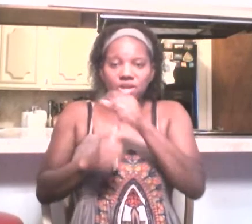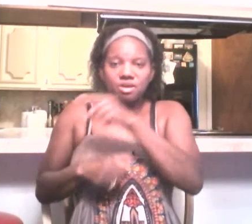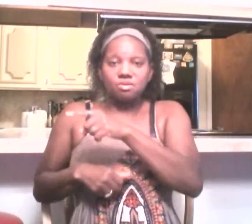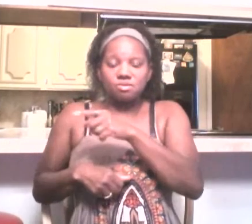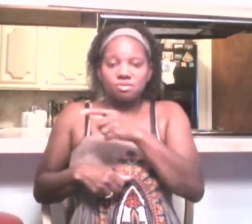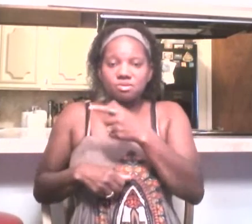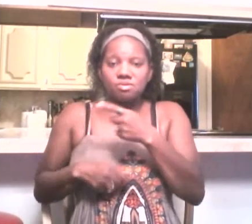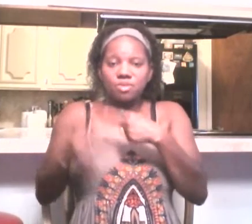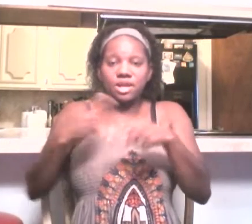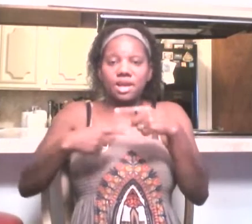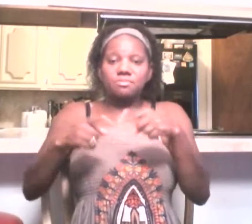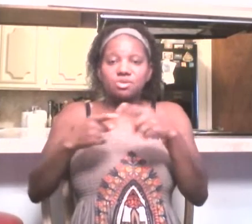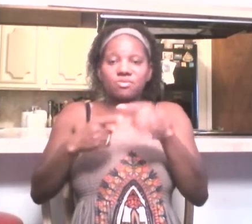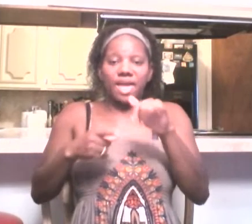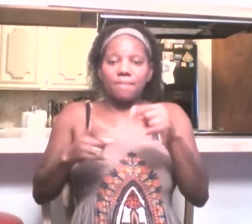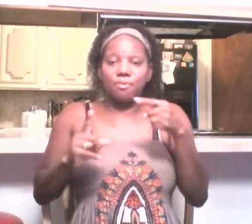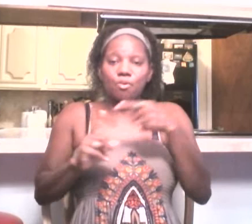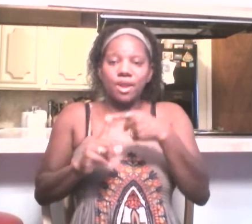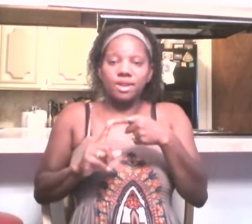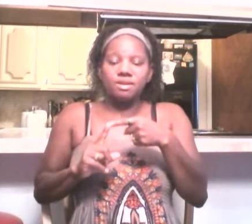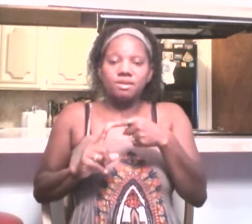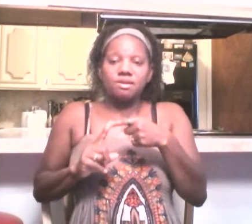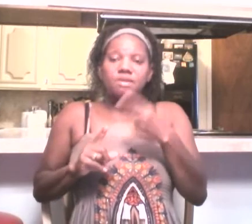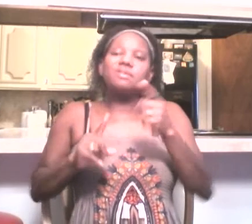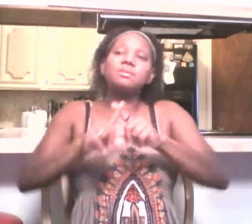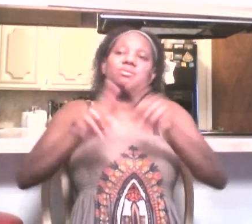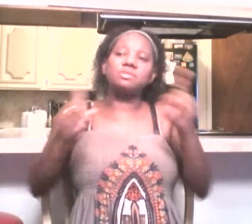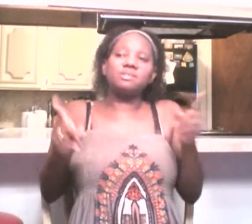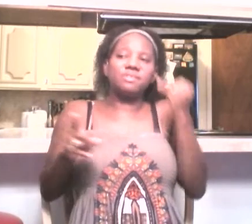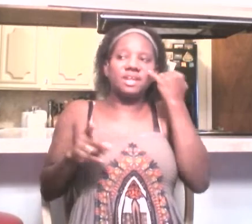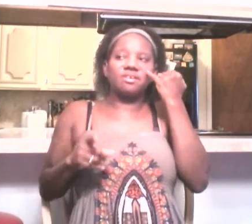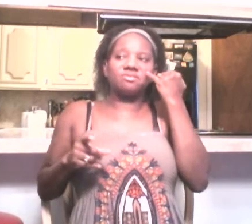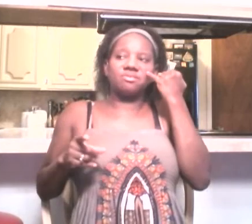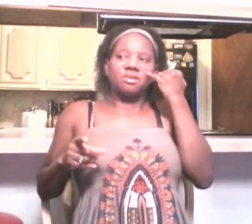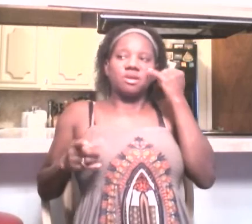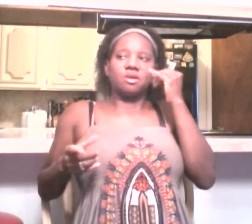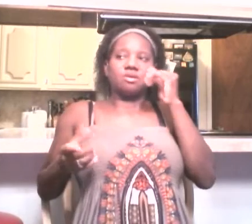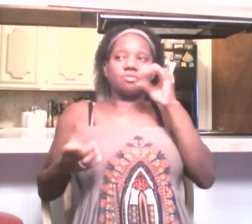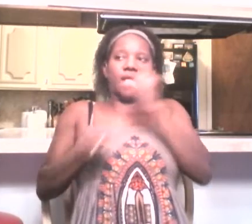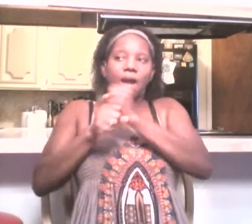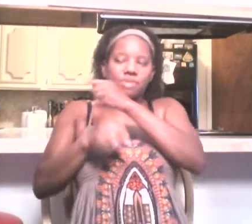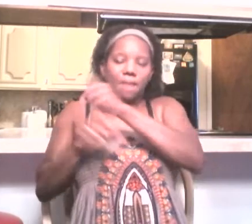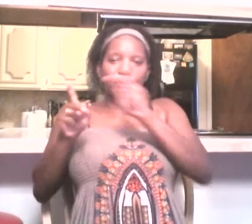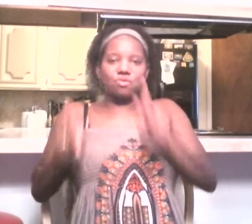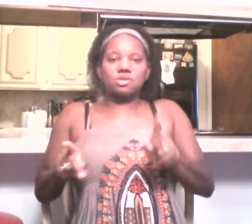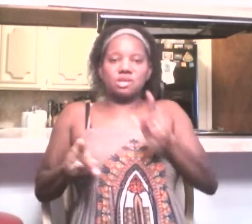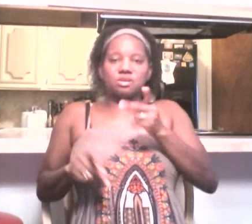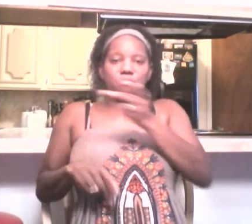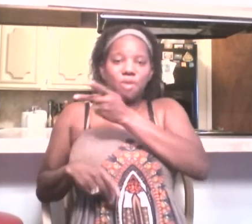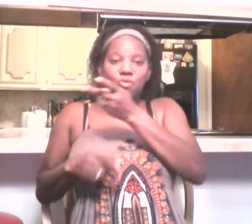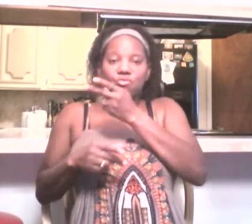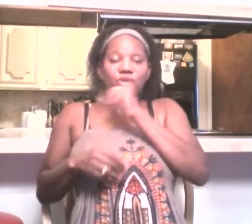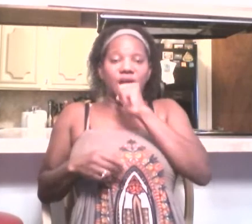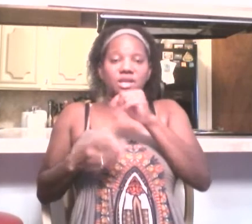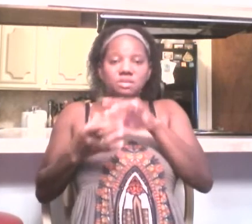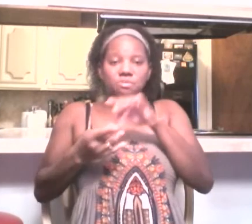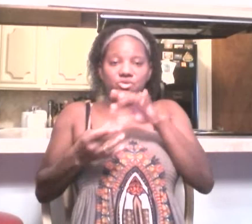you when it comes to that point. It's a little different if you got with that person and you both were not spiritual